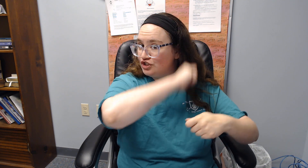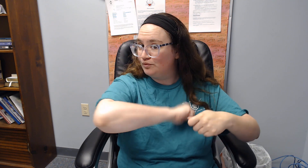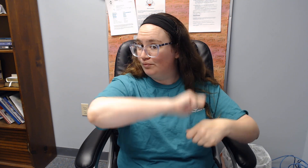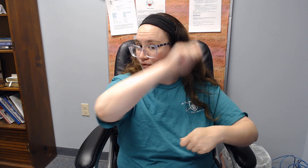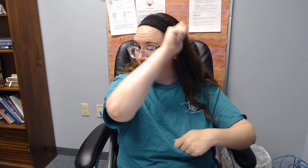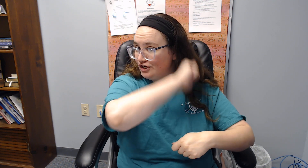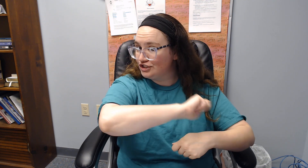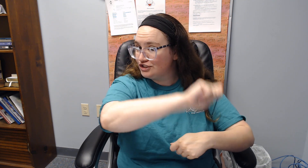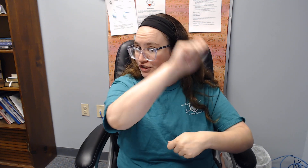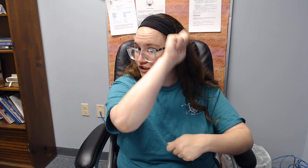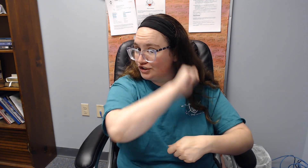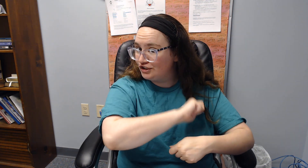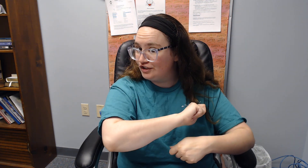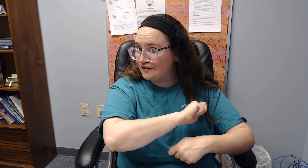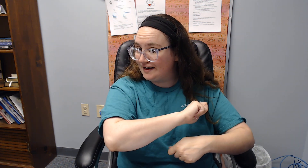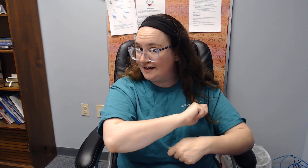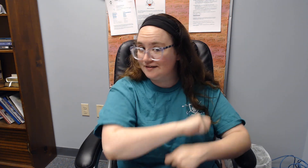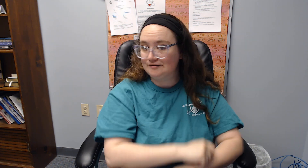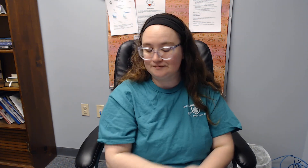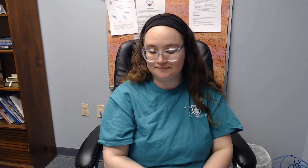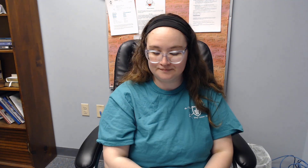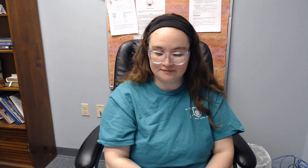To brush your hair.